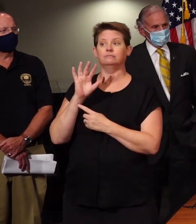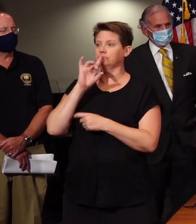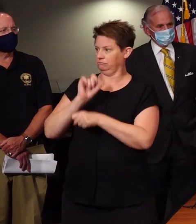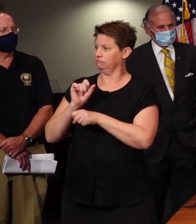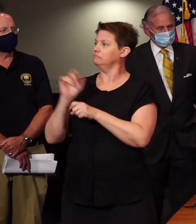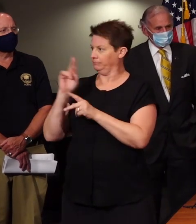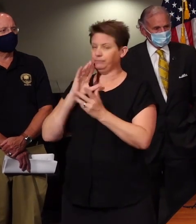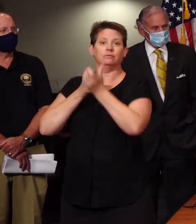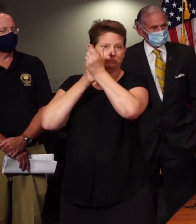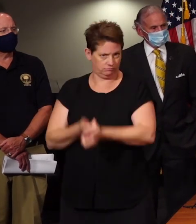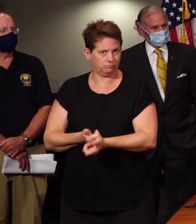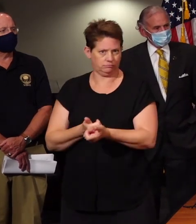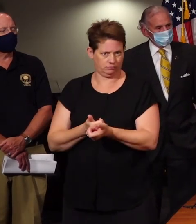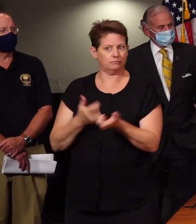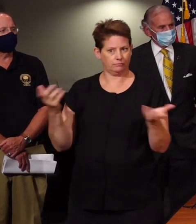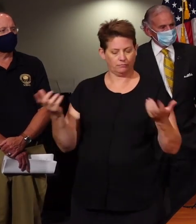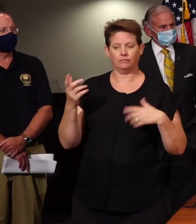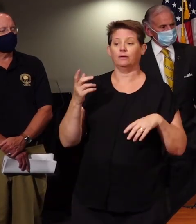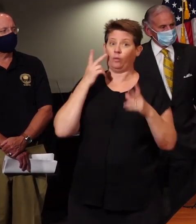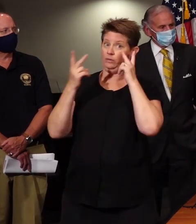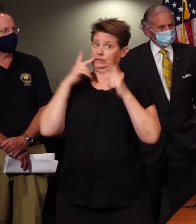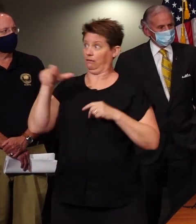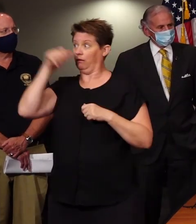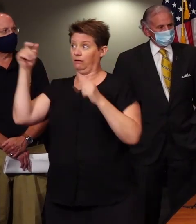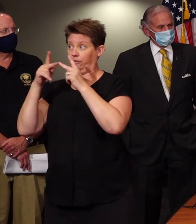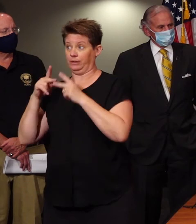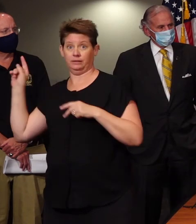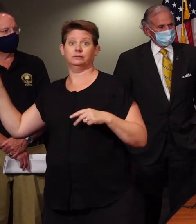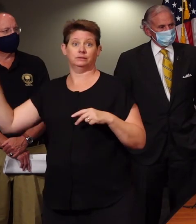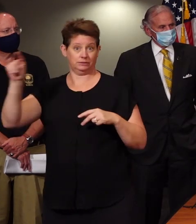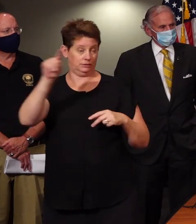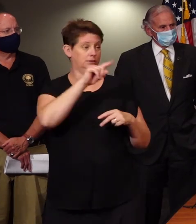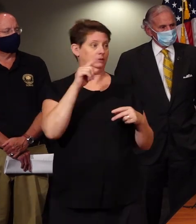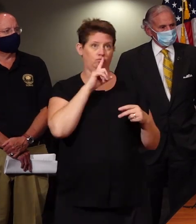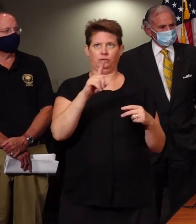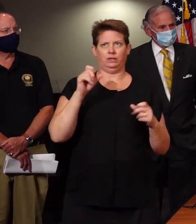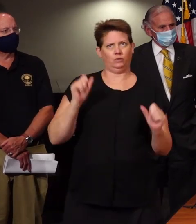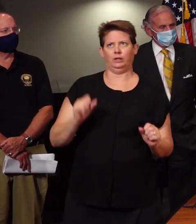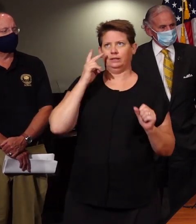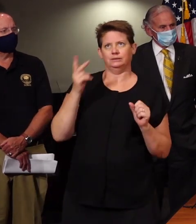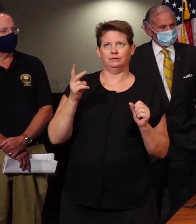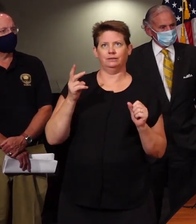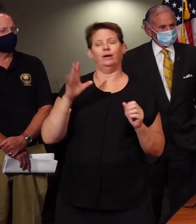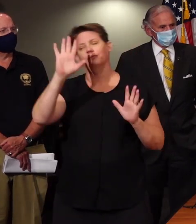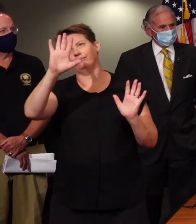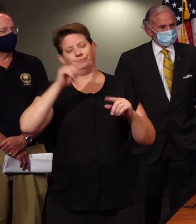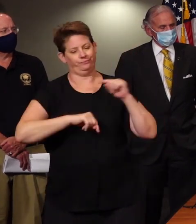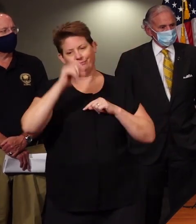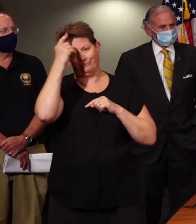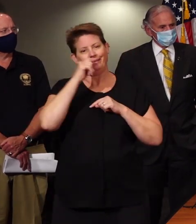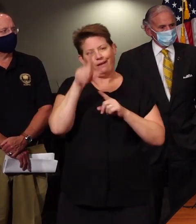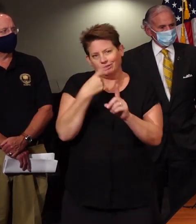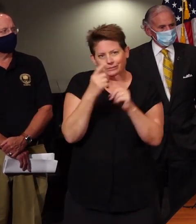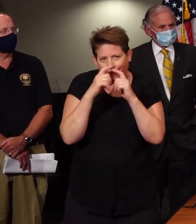adopted, what we've seen in other communities is really within, it's not just mask use alone.